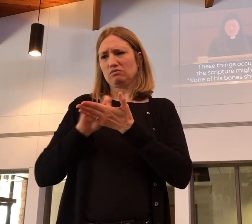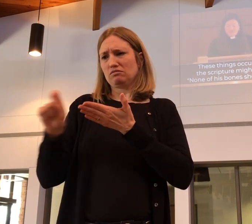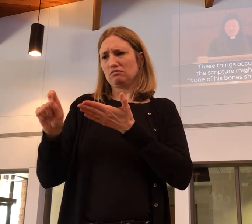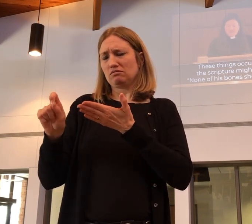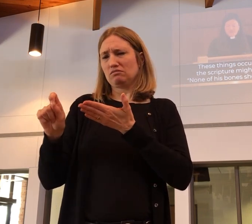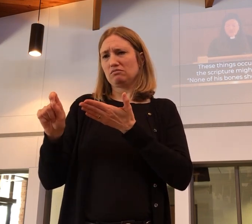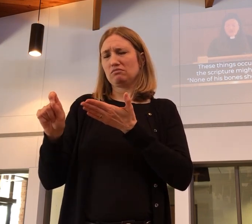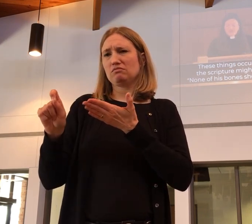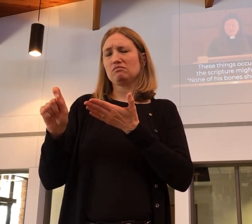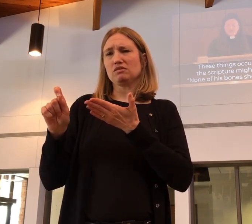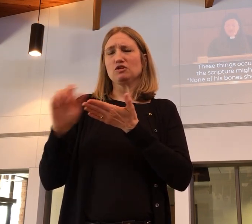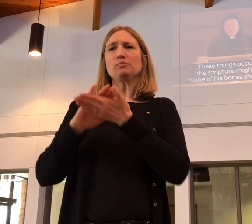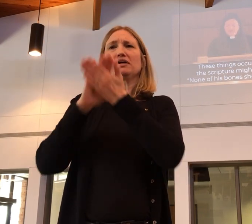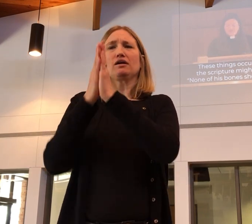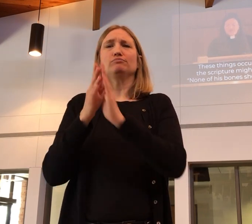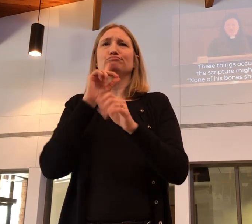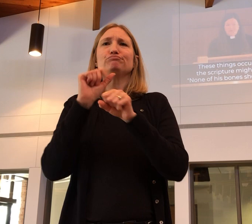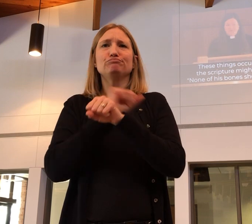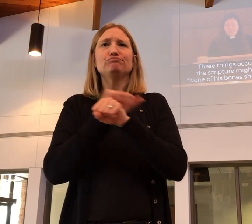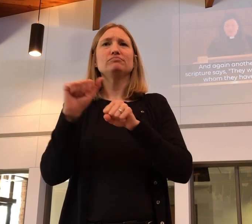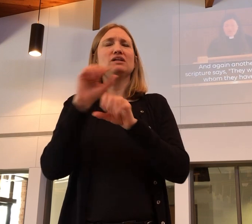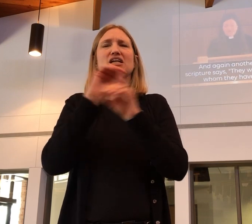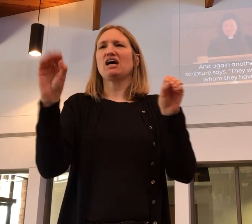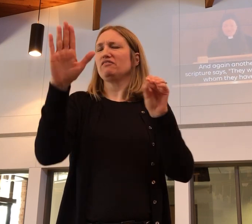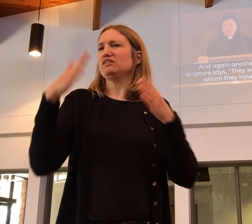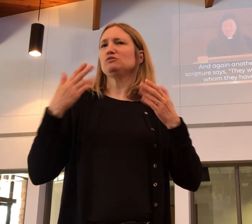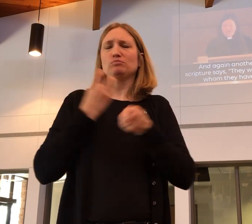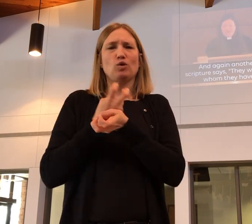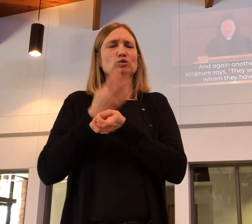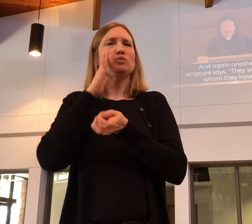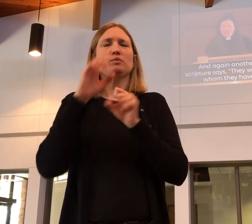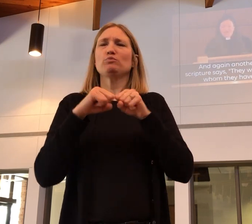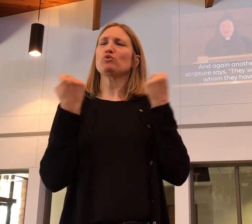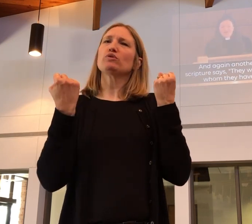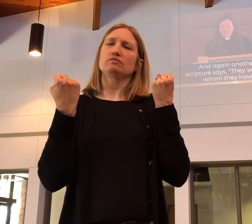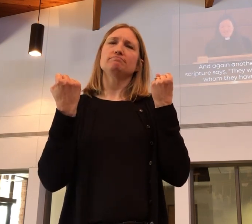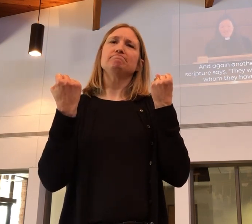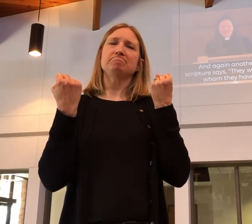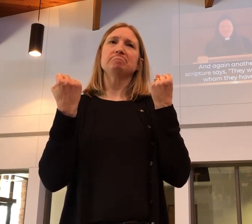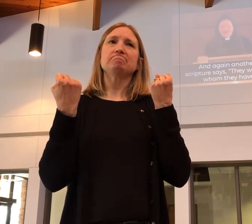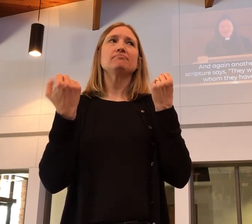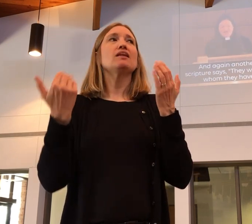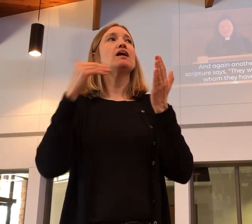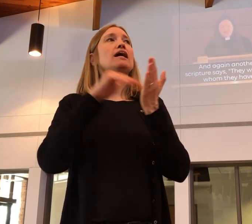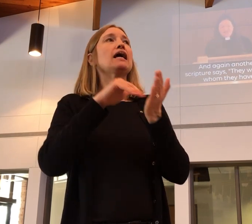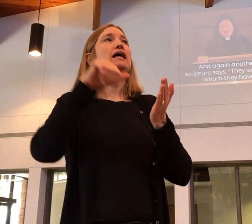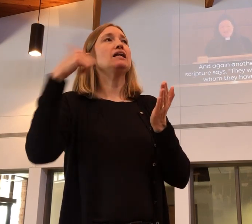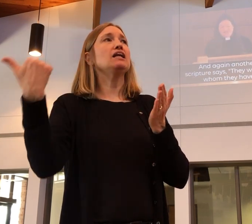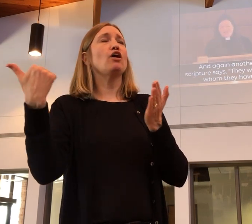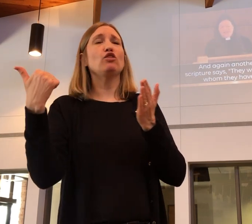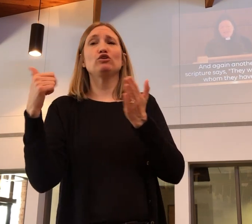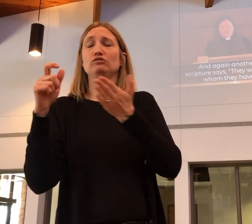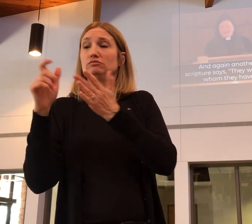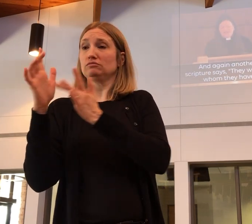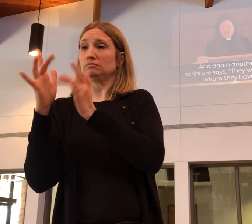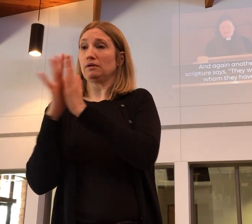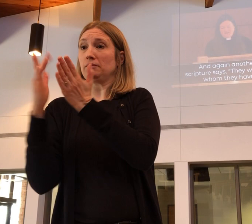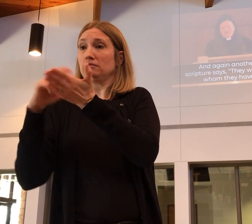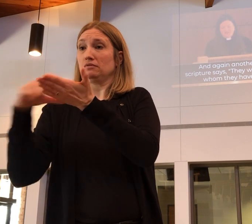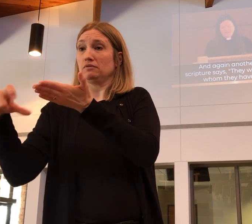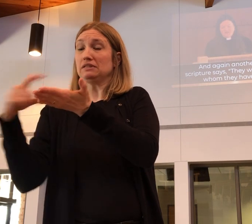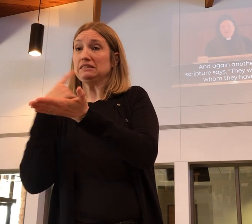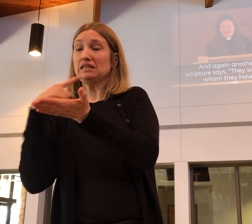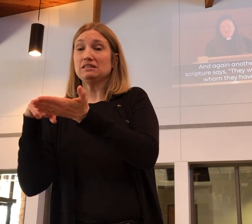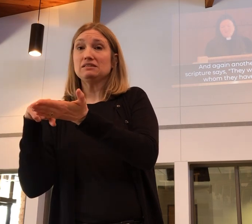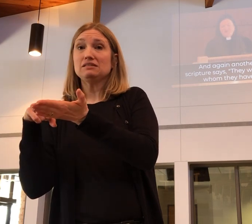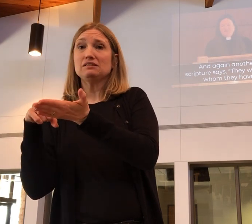fulfilled. None of his bones shall be broken. And again, another passage of scripture says,